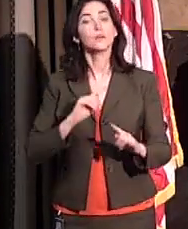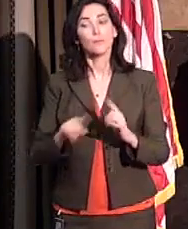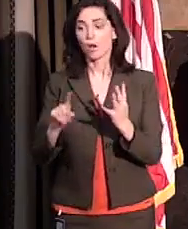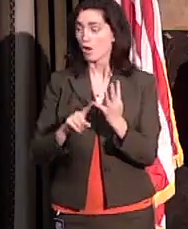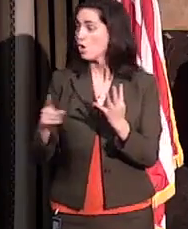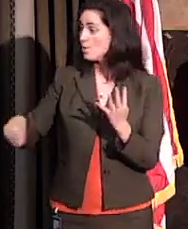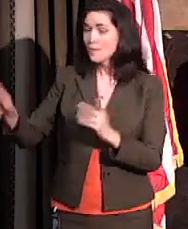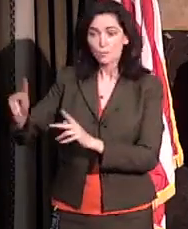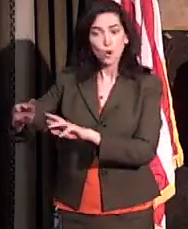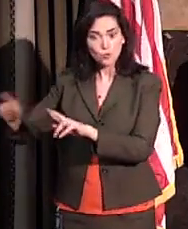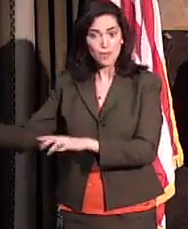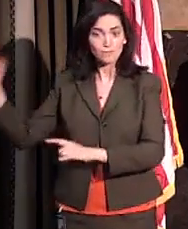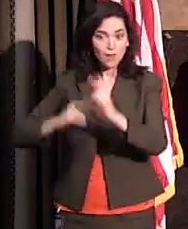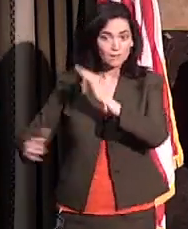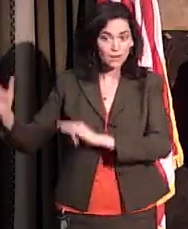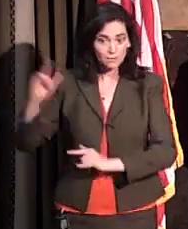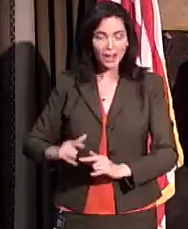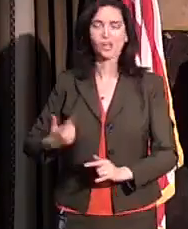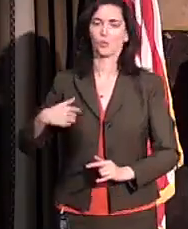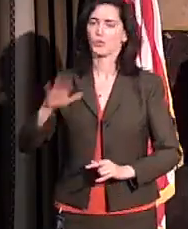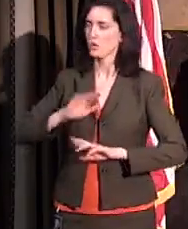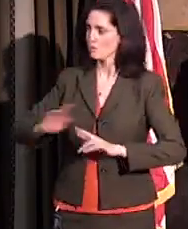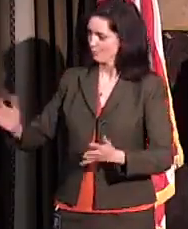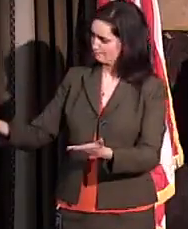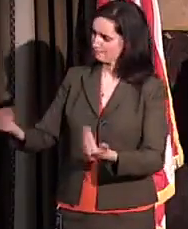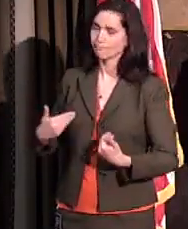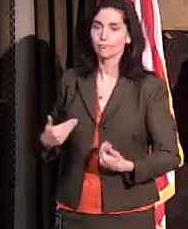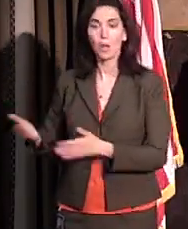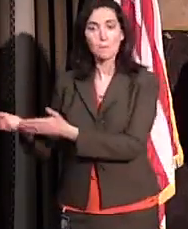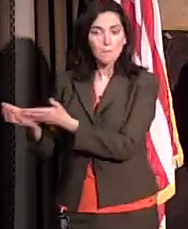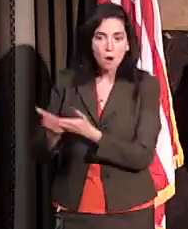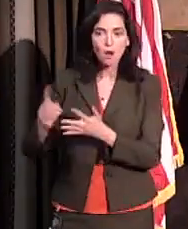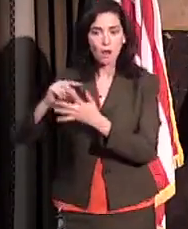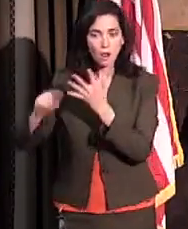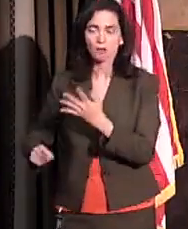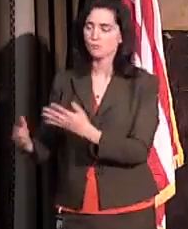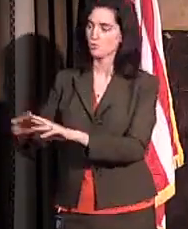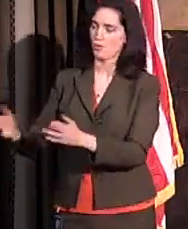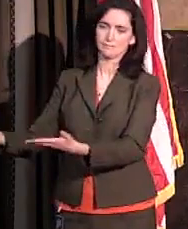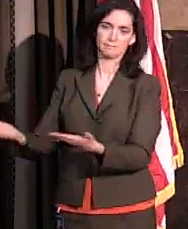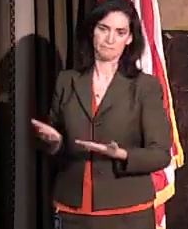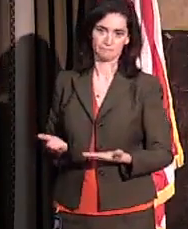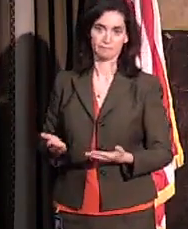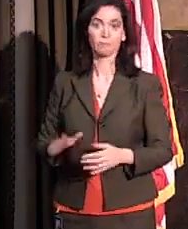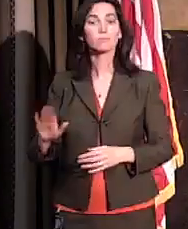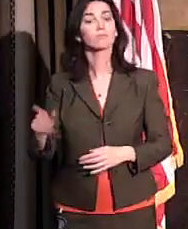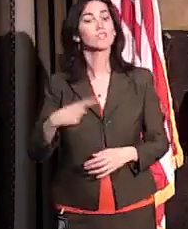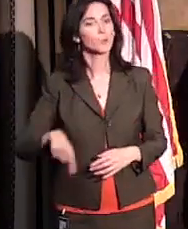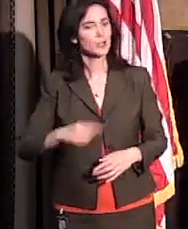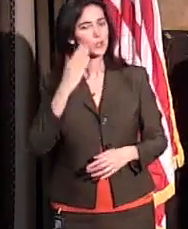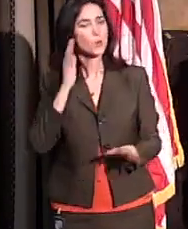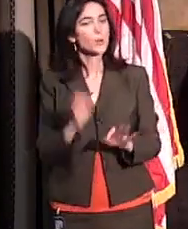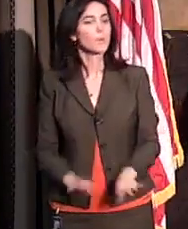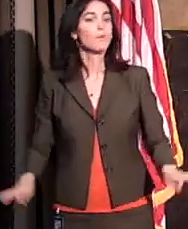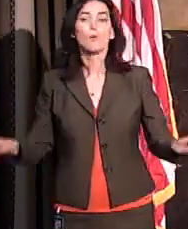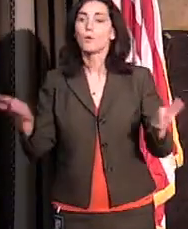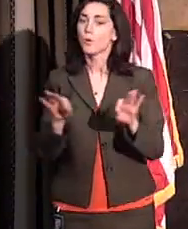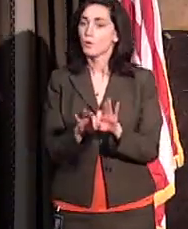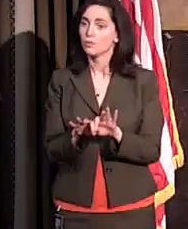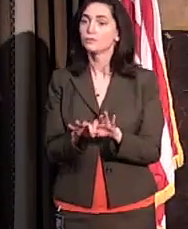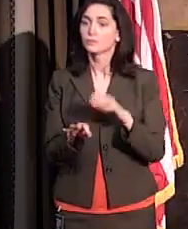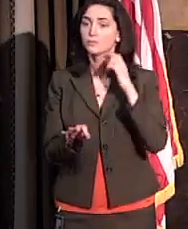to travel, we'll be ready for them here in Louisiana. We know it's important to support and promote